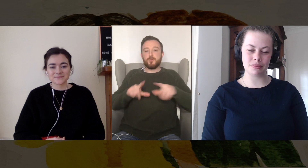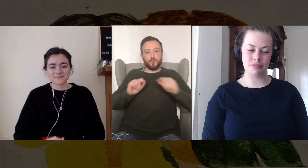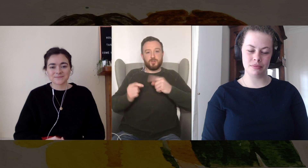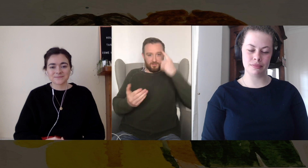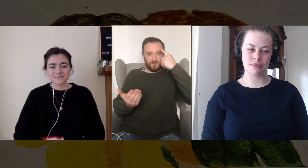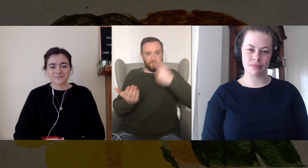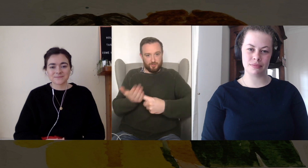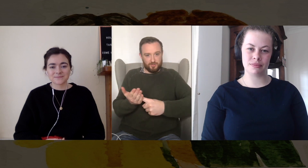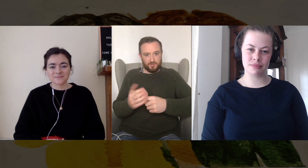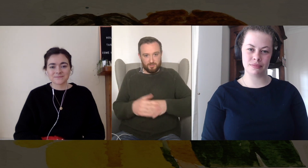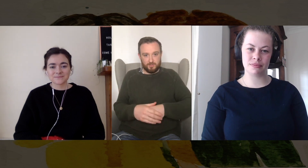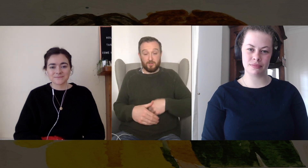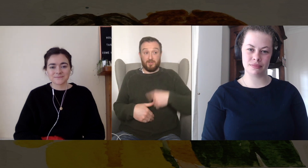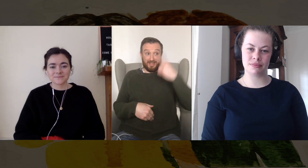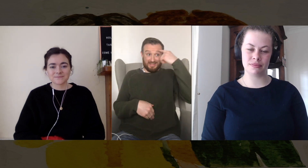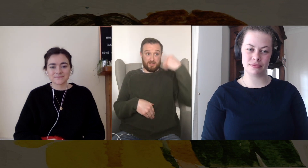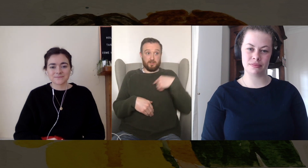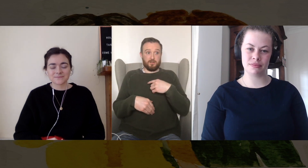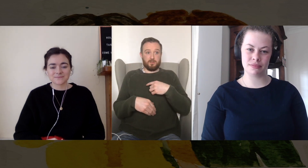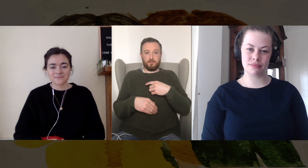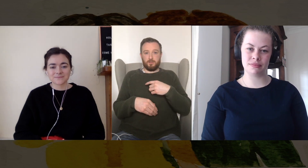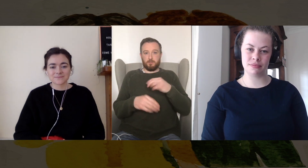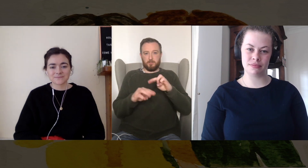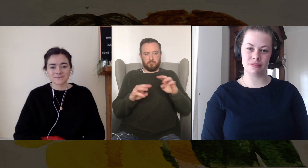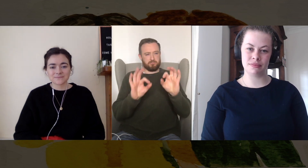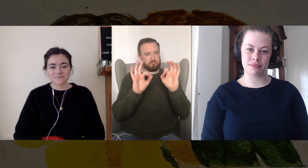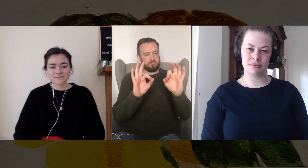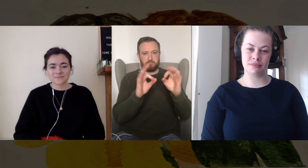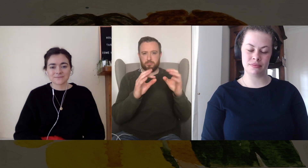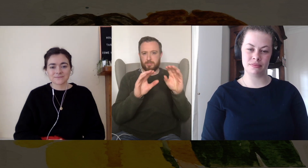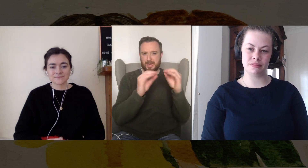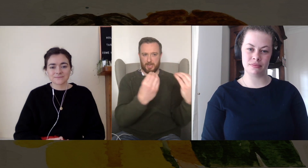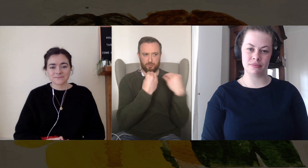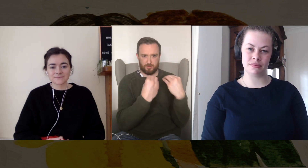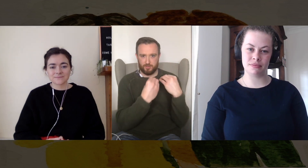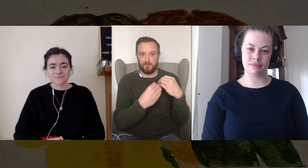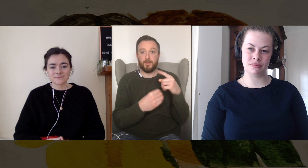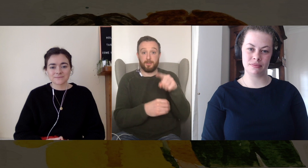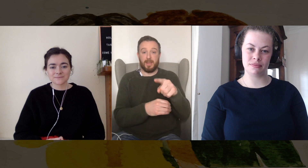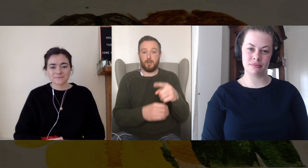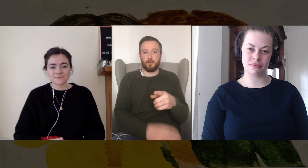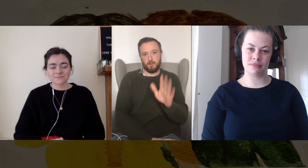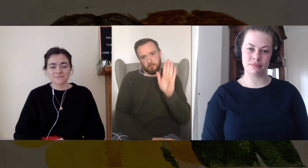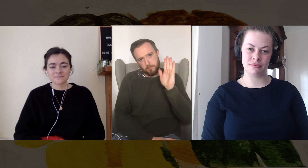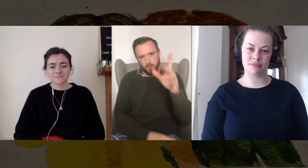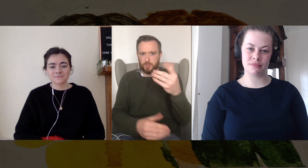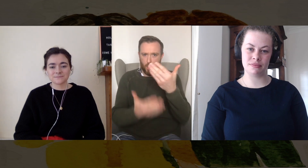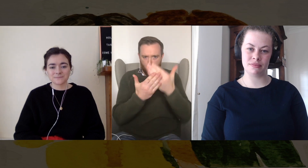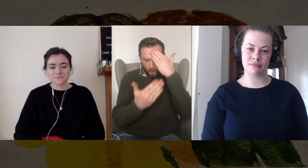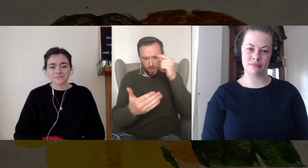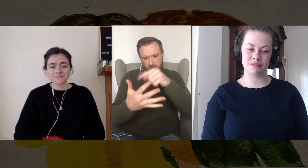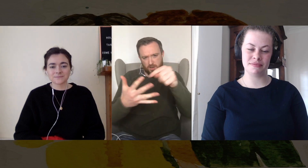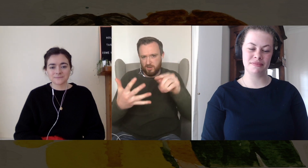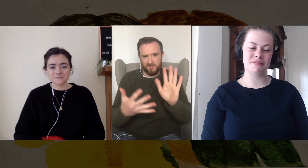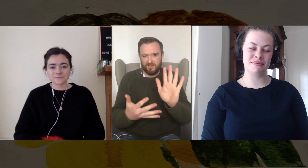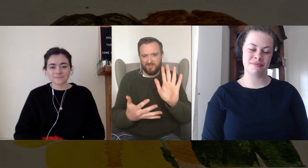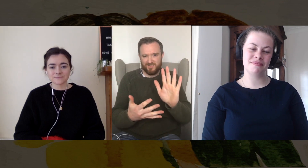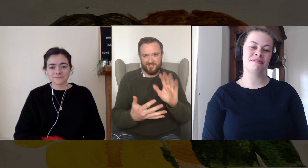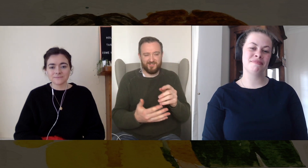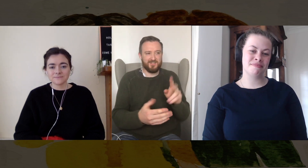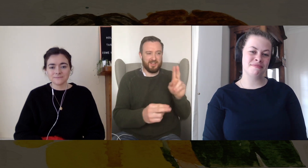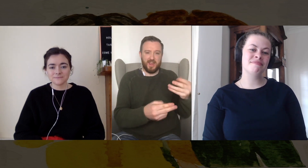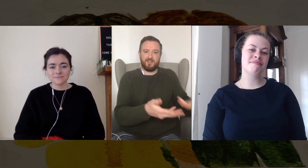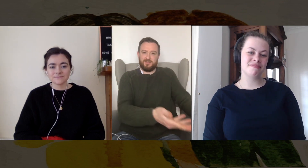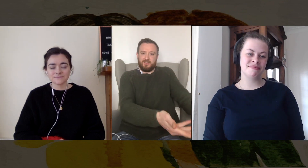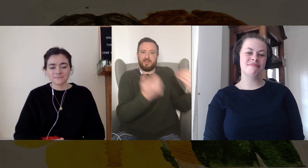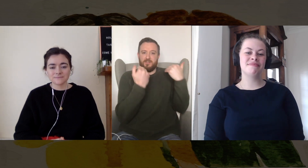Never liked being told what to do. Still don't like being told what to do, but I like having the choice to make myself. And